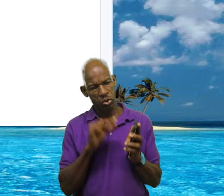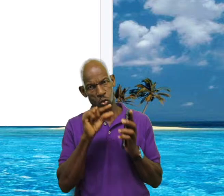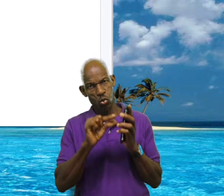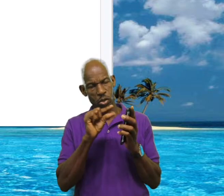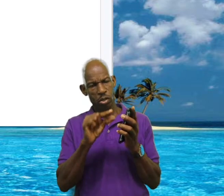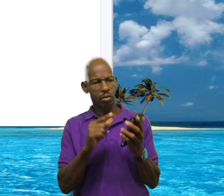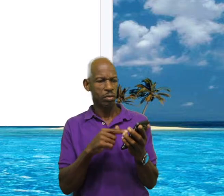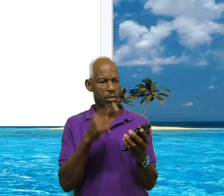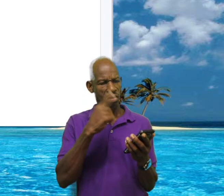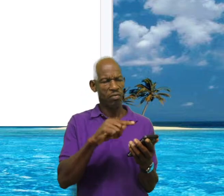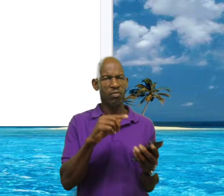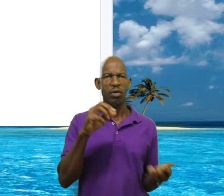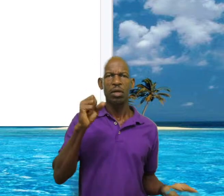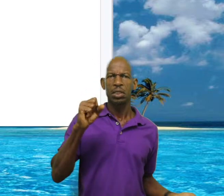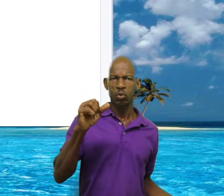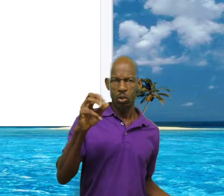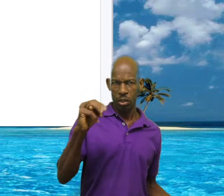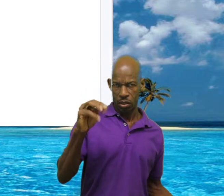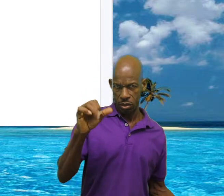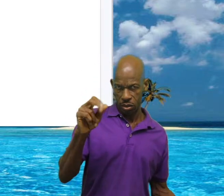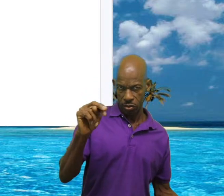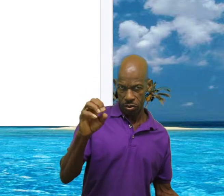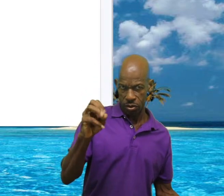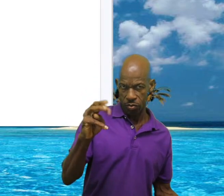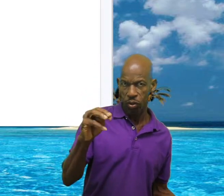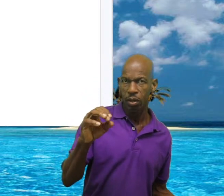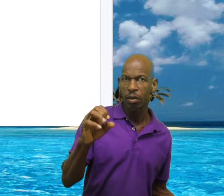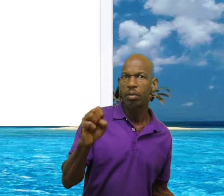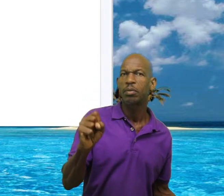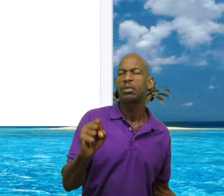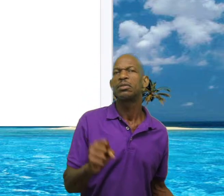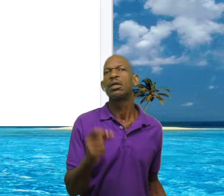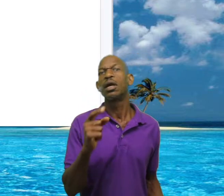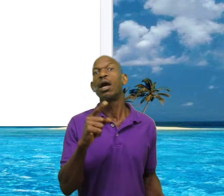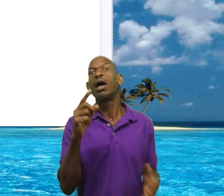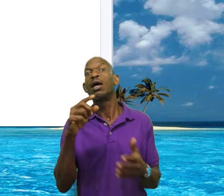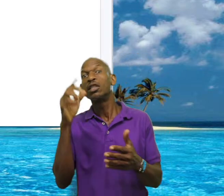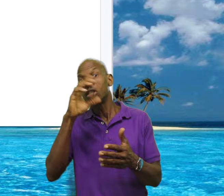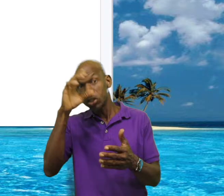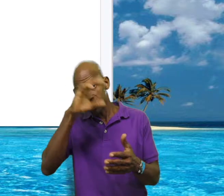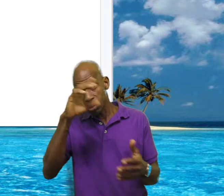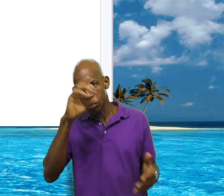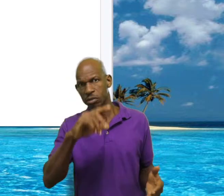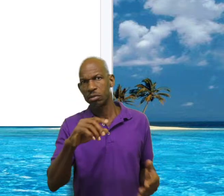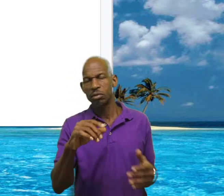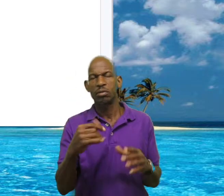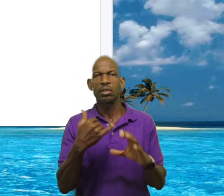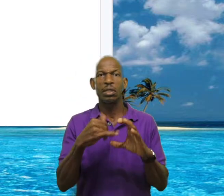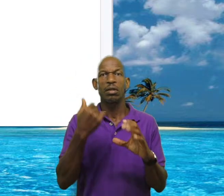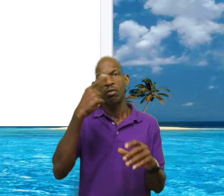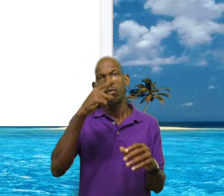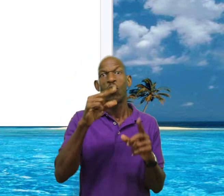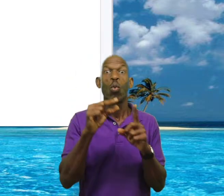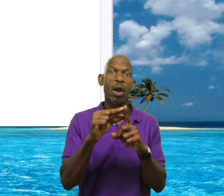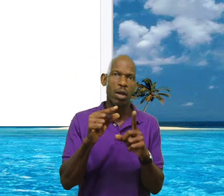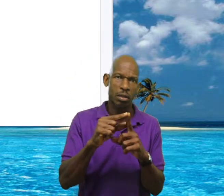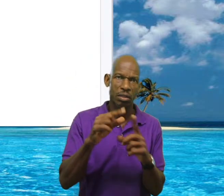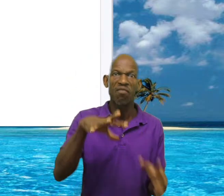your phone and to do a search on the internet to find words. So let's see if we can get